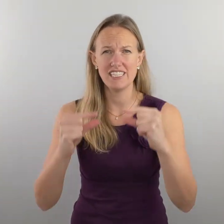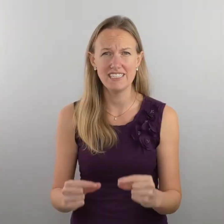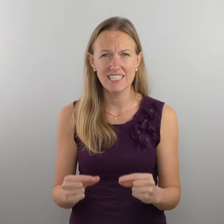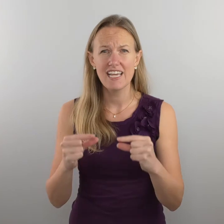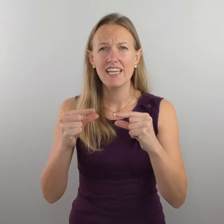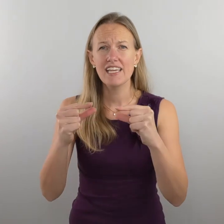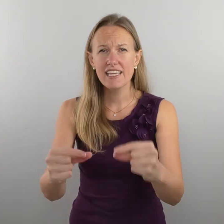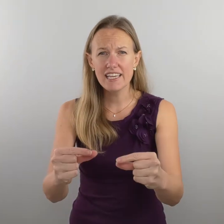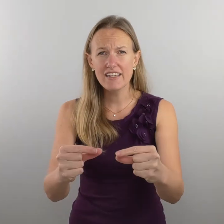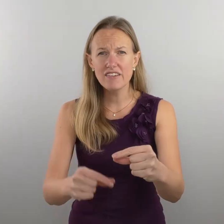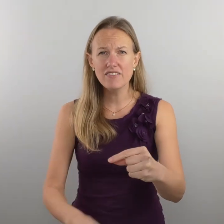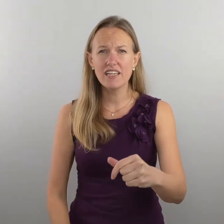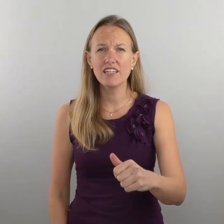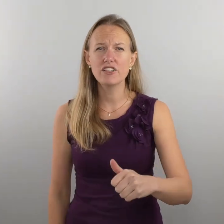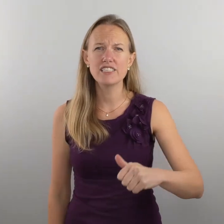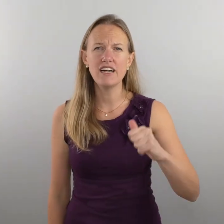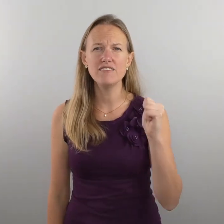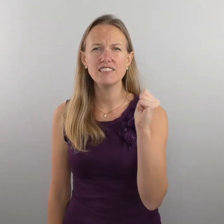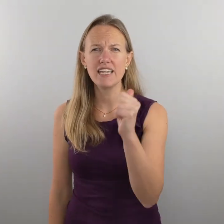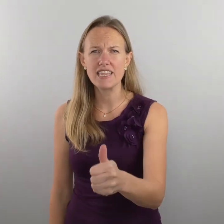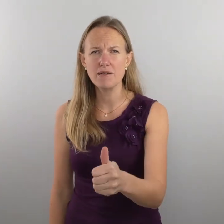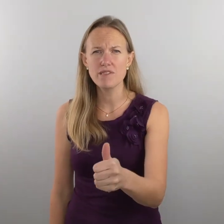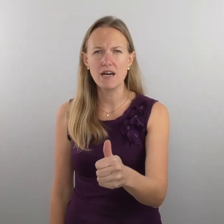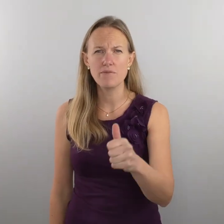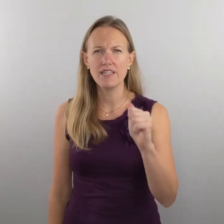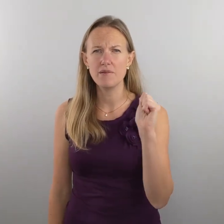G's, give, and then yourself is like a thumbs up right in the middle.